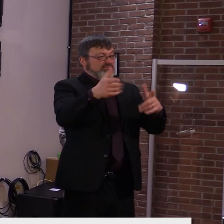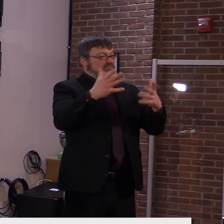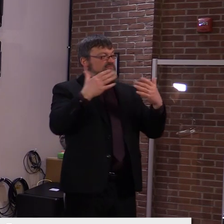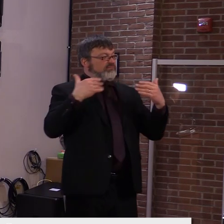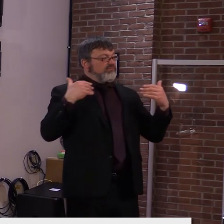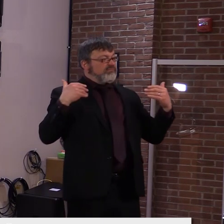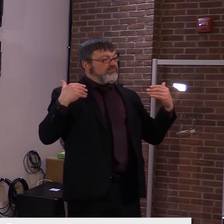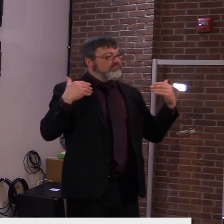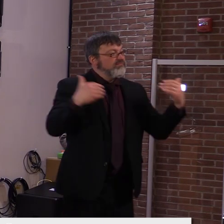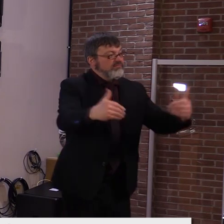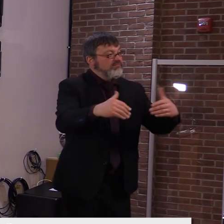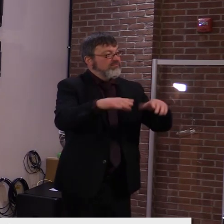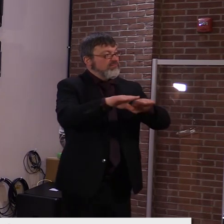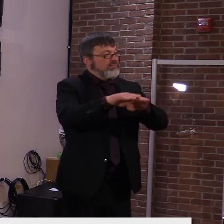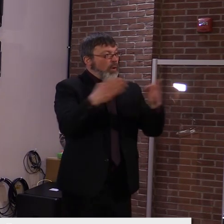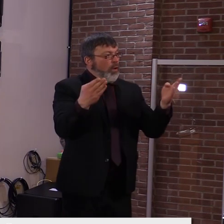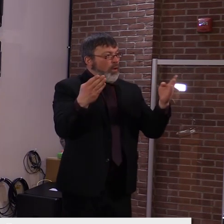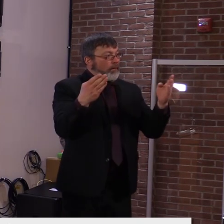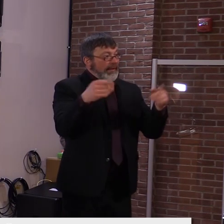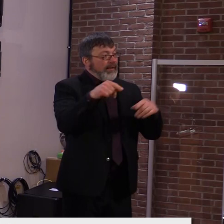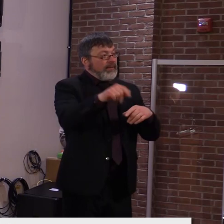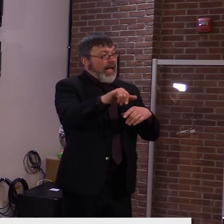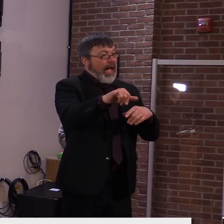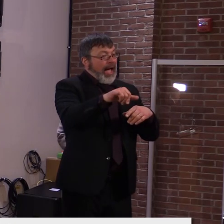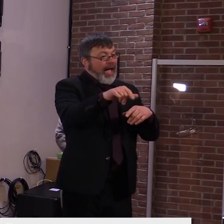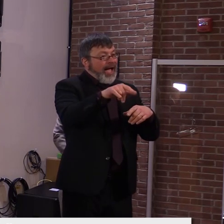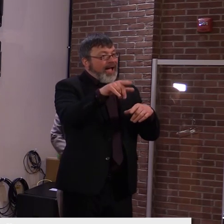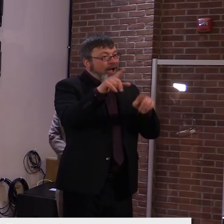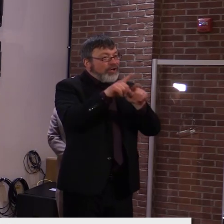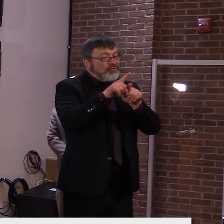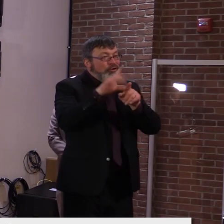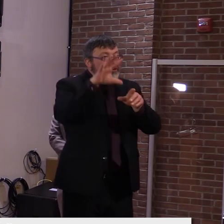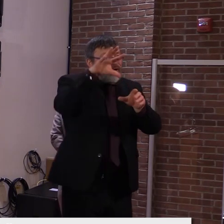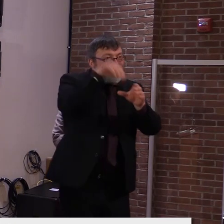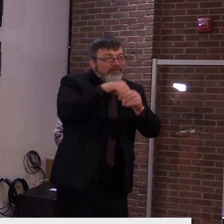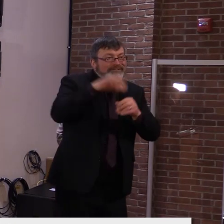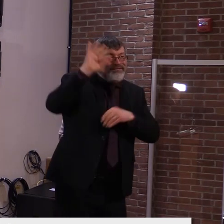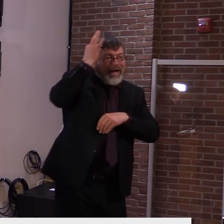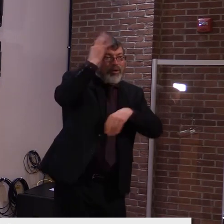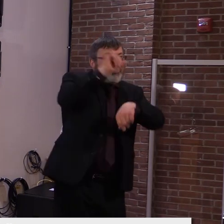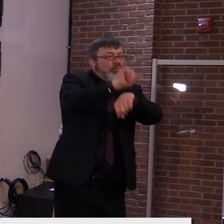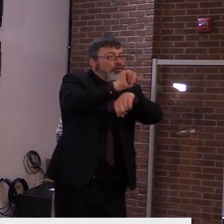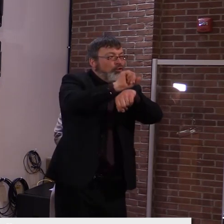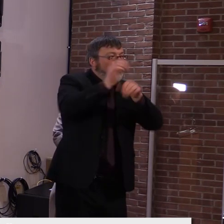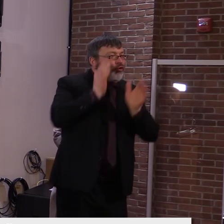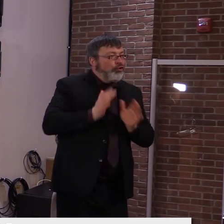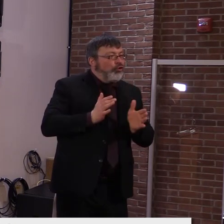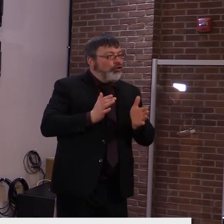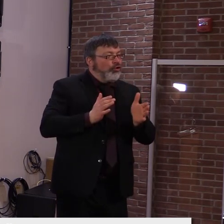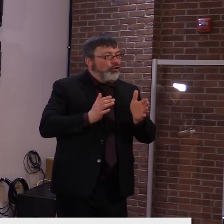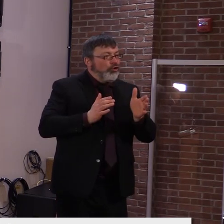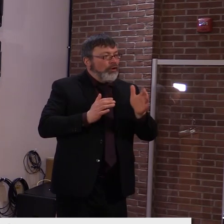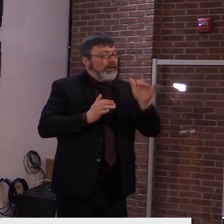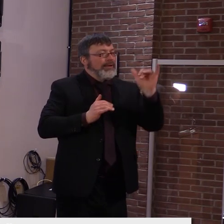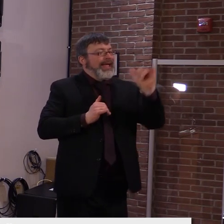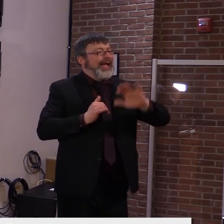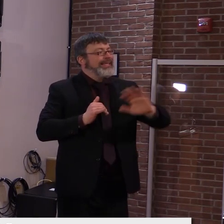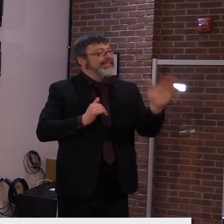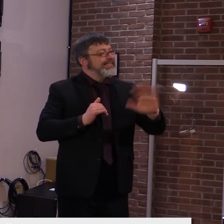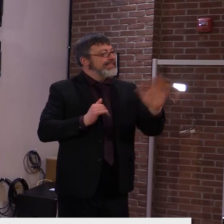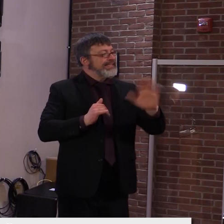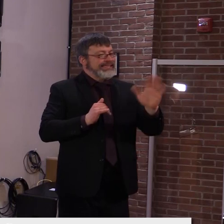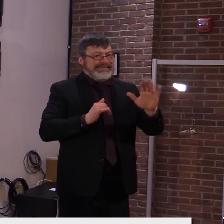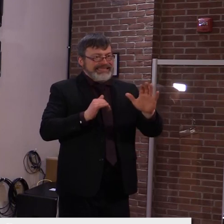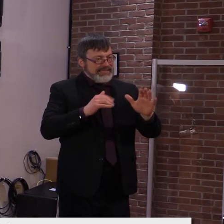all veterans there, and that could have led to an overabundance of demand for